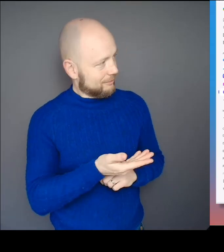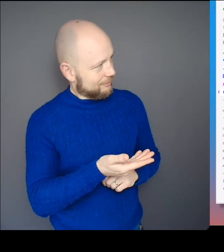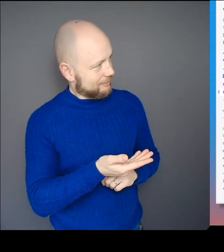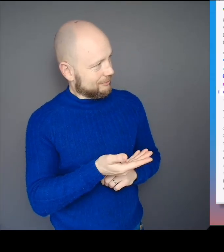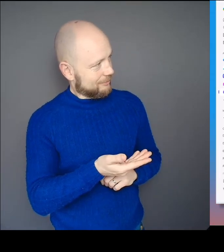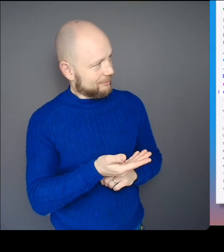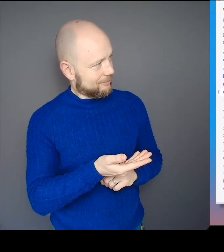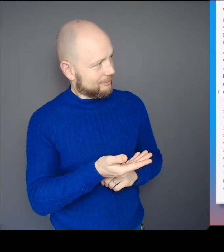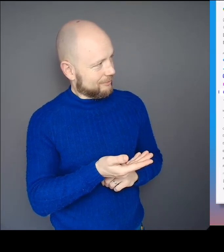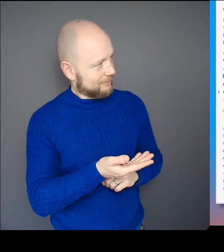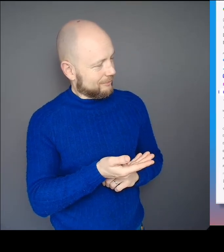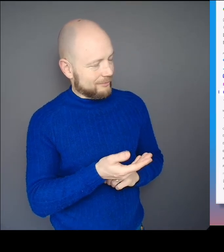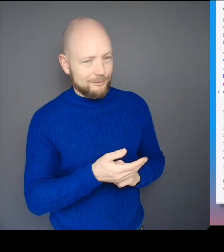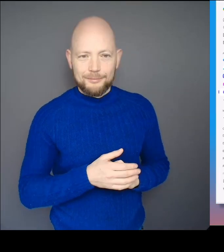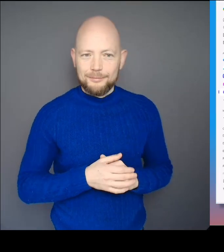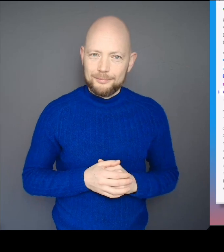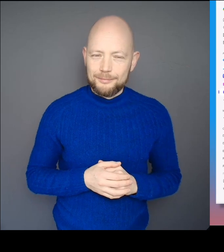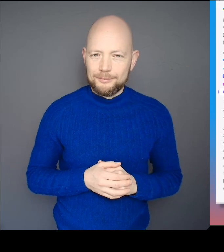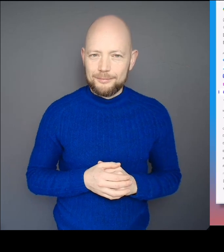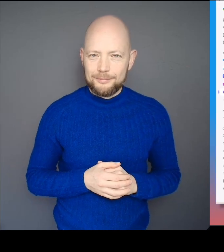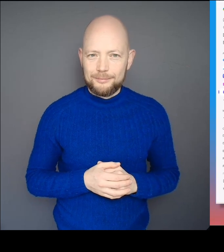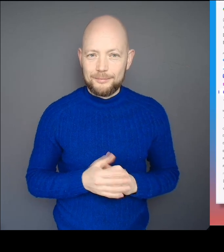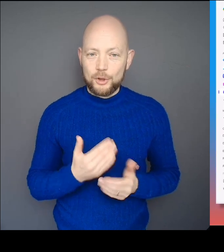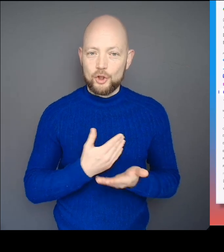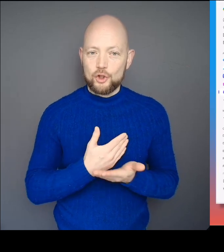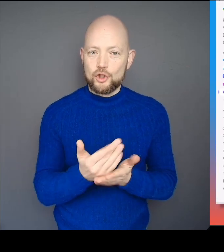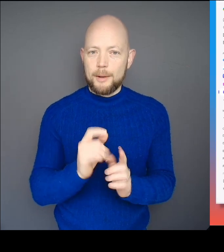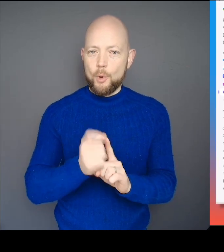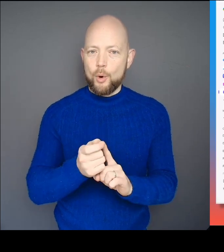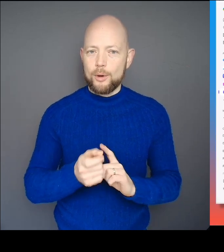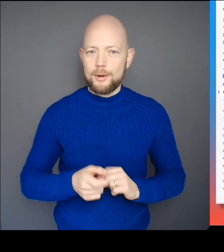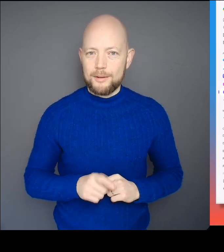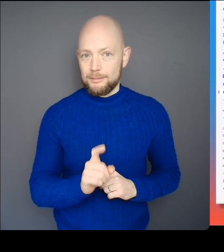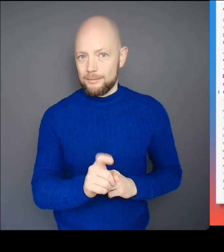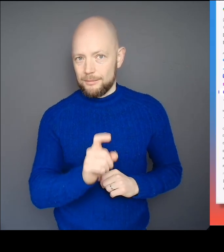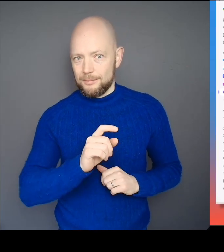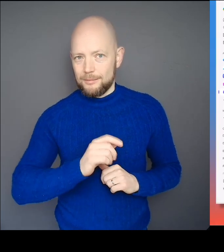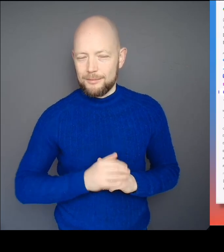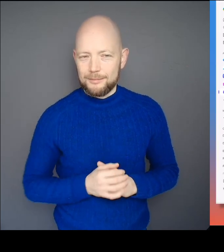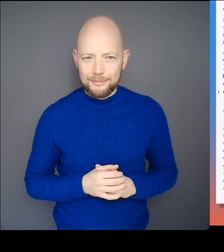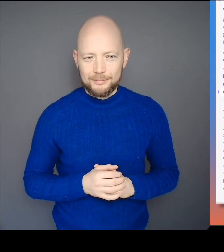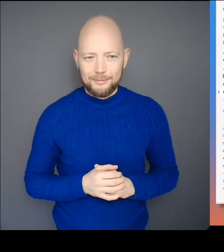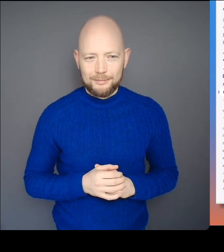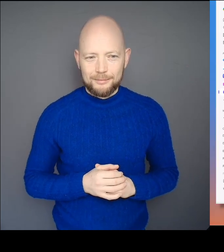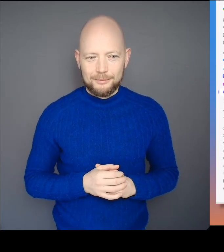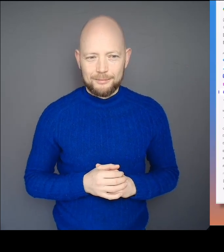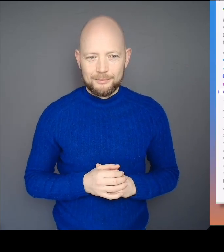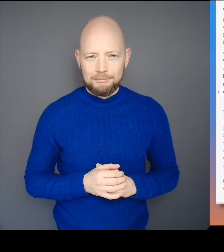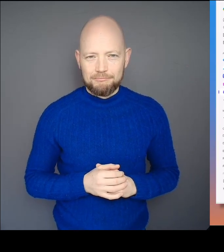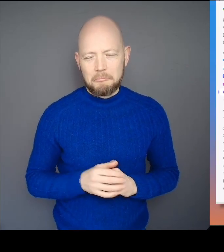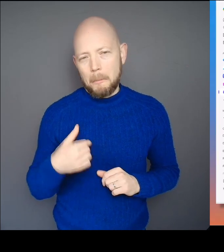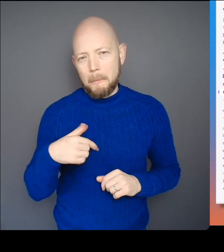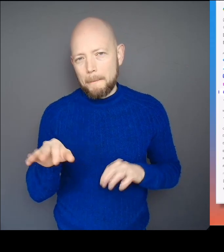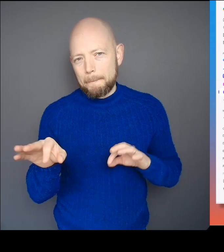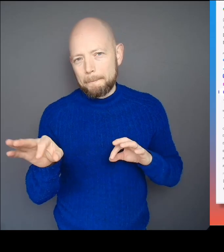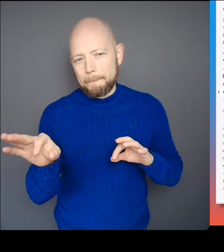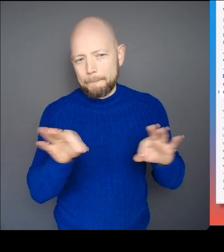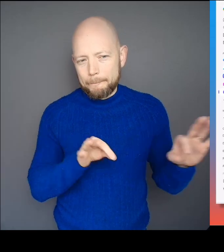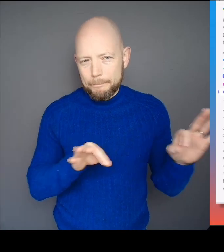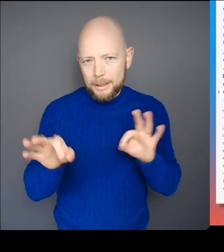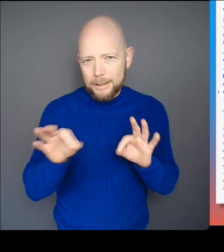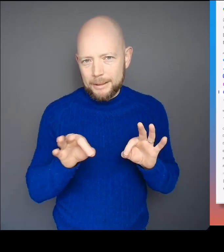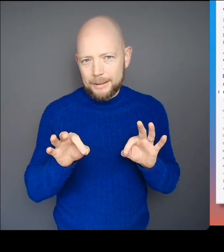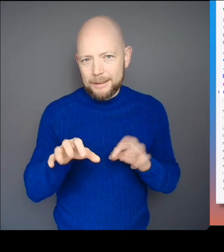files, meeting, chats, emails, websites, we've got all of these things here. If I click on SharePoint, then what happens is it allows me to